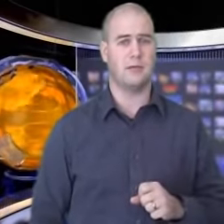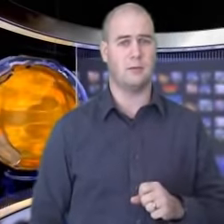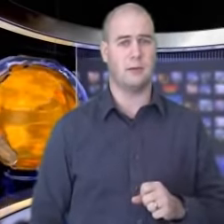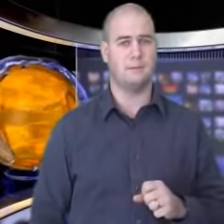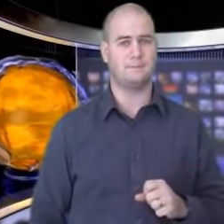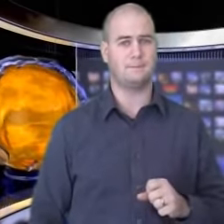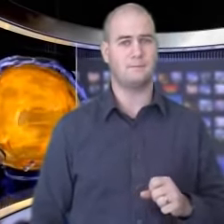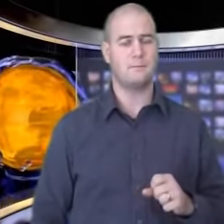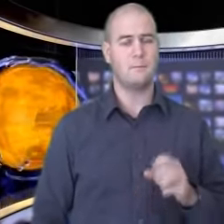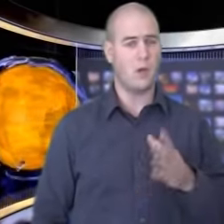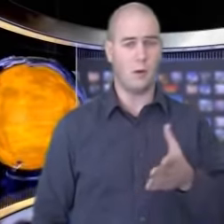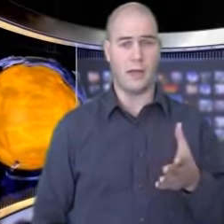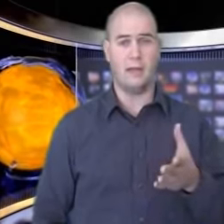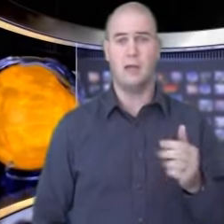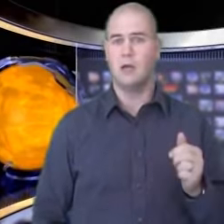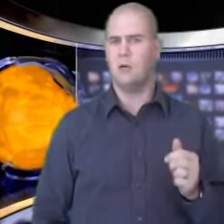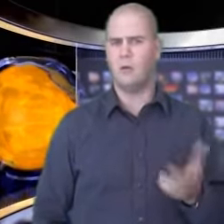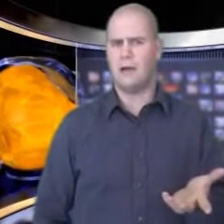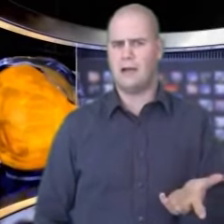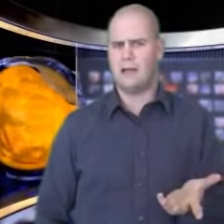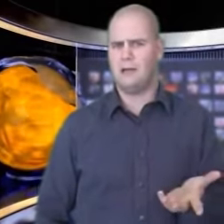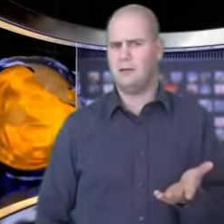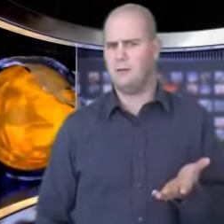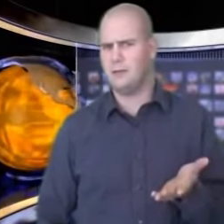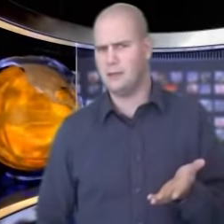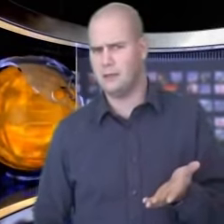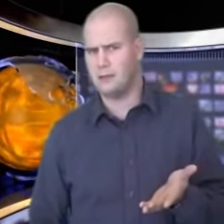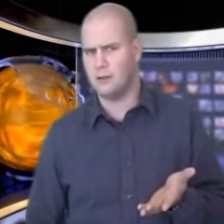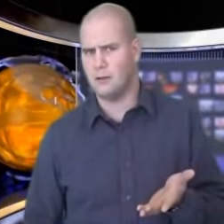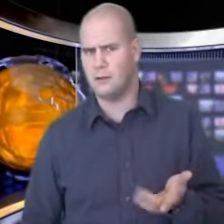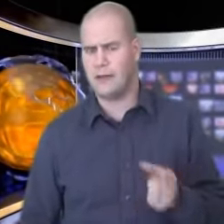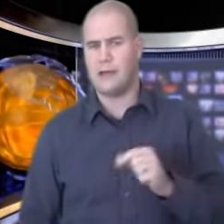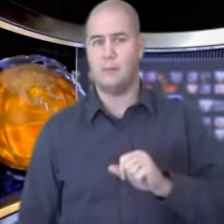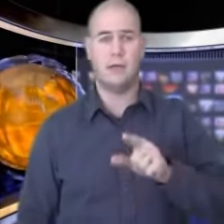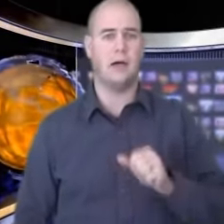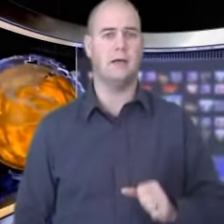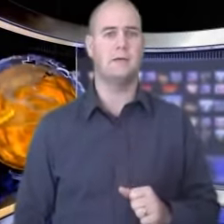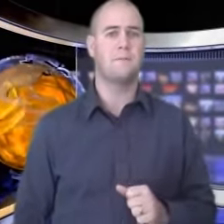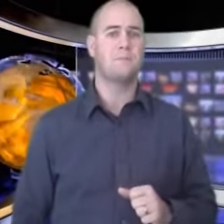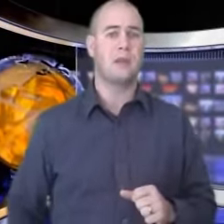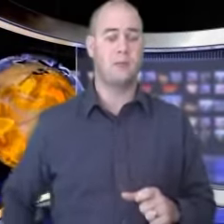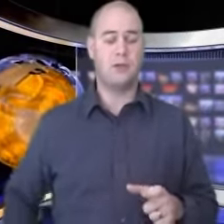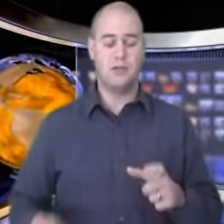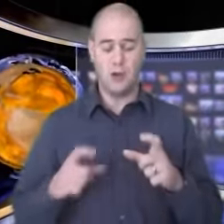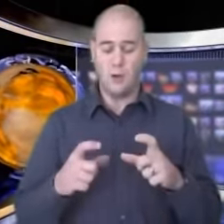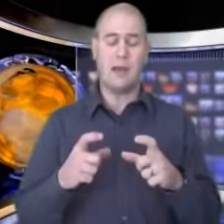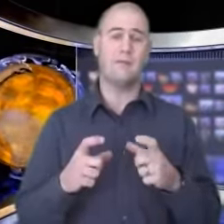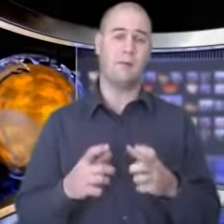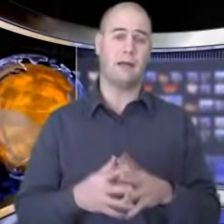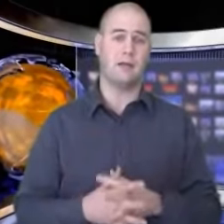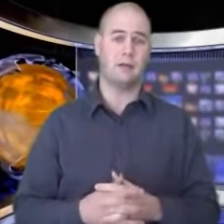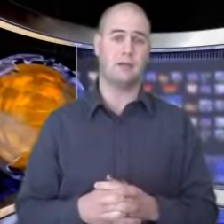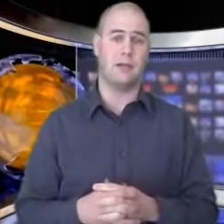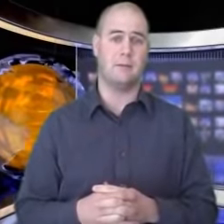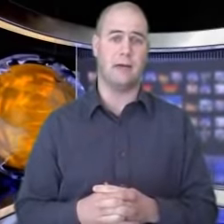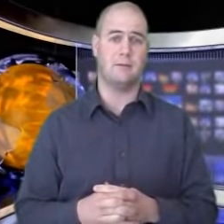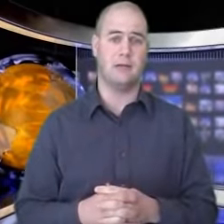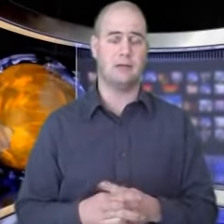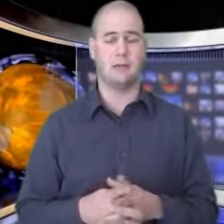1 cubic centimeter. Okay, well, why do we need to know that? Because if we don't have a regularly shaped object, like